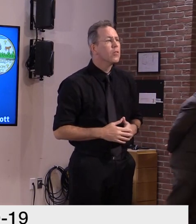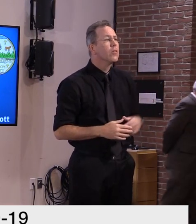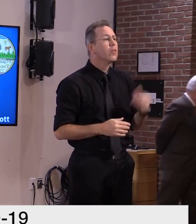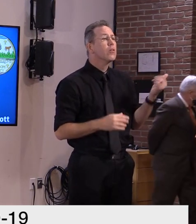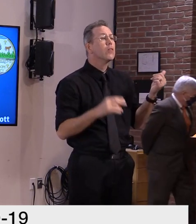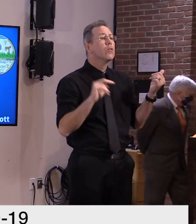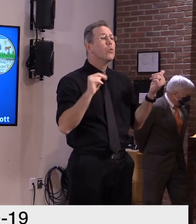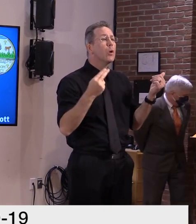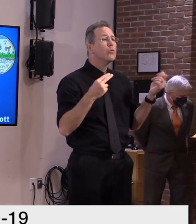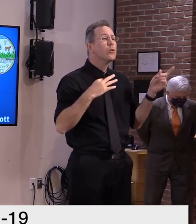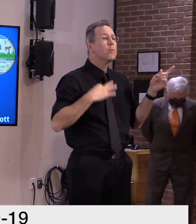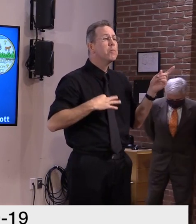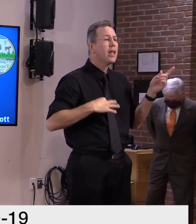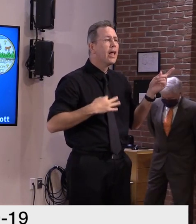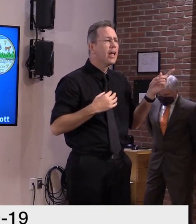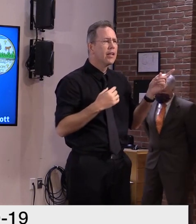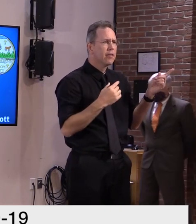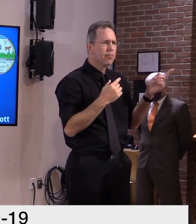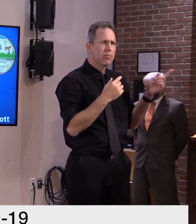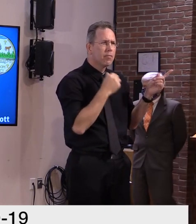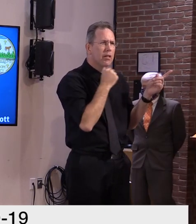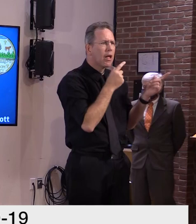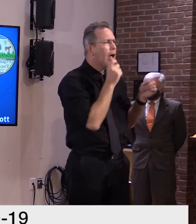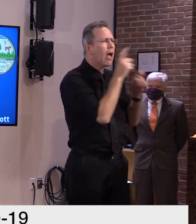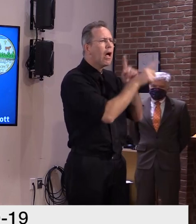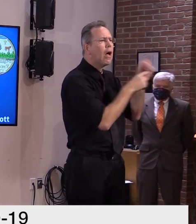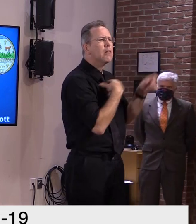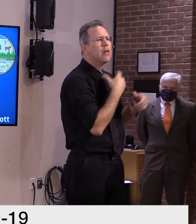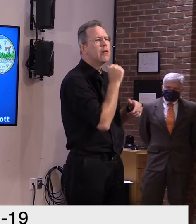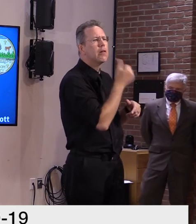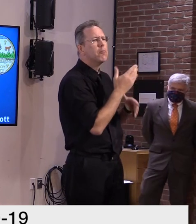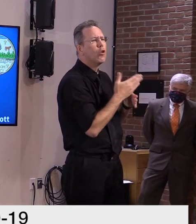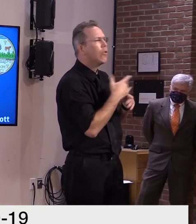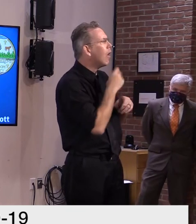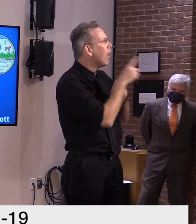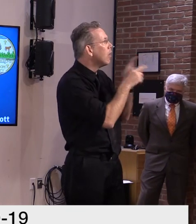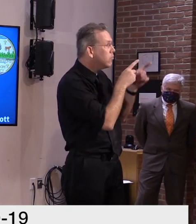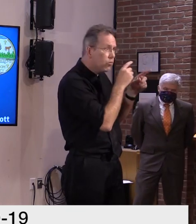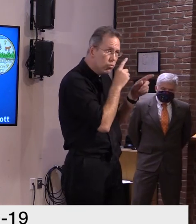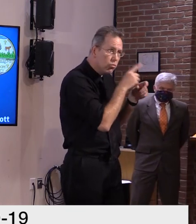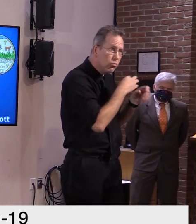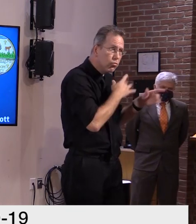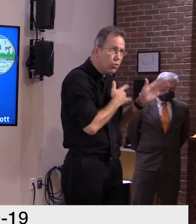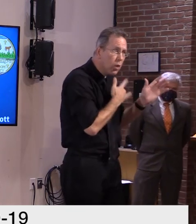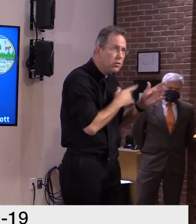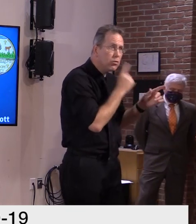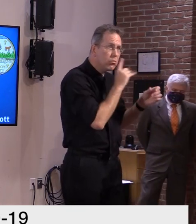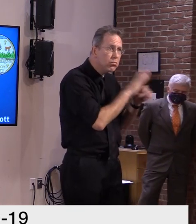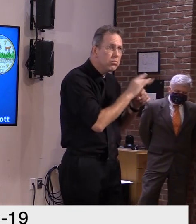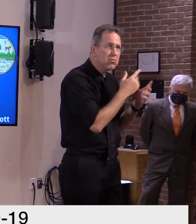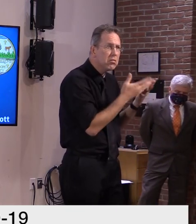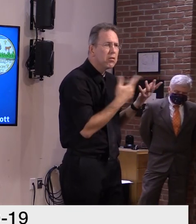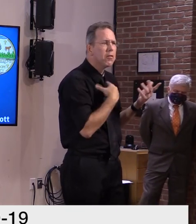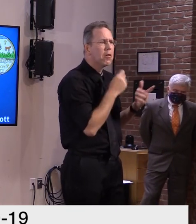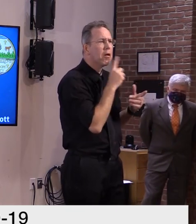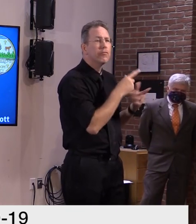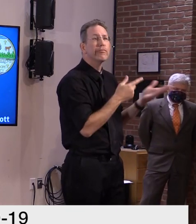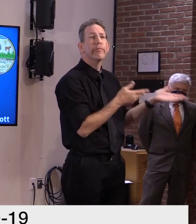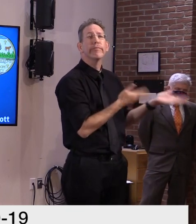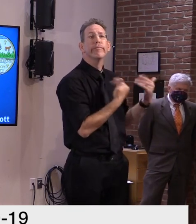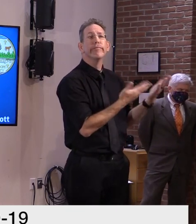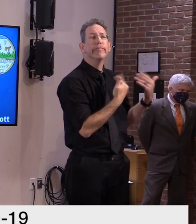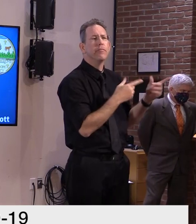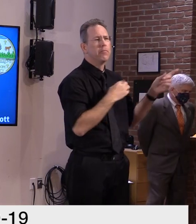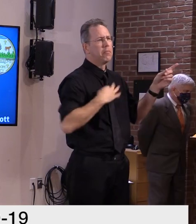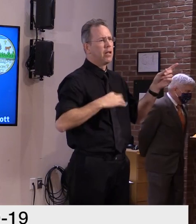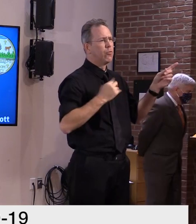attestation that people are meeting the travel guidance, and our lift guidance is a little different. The